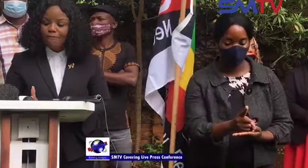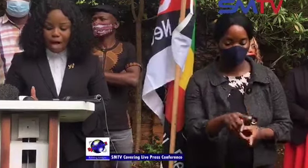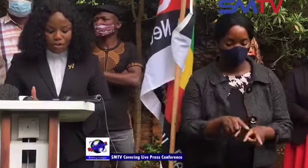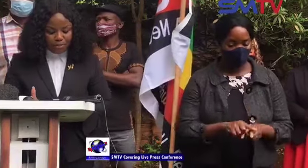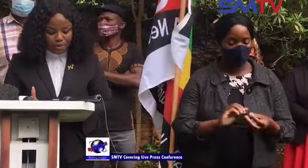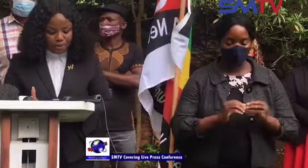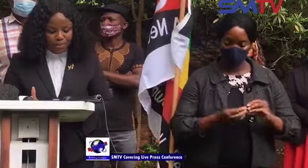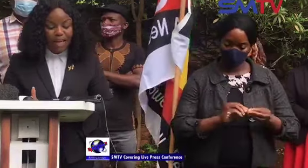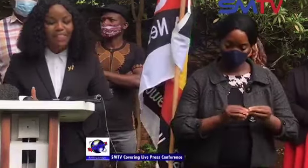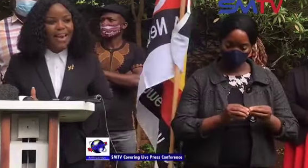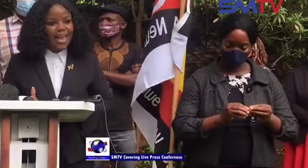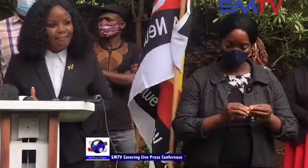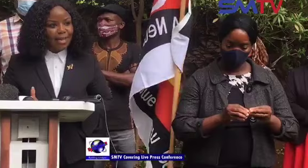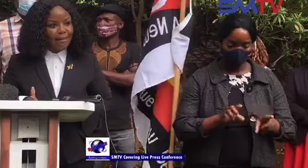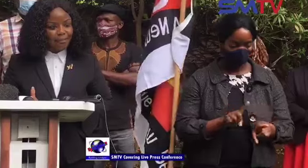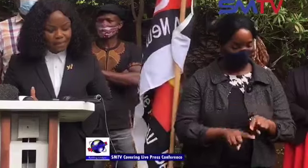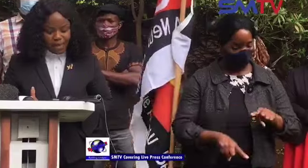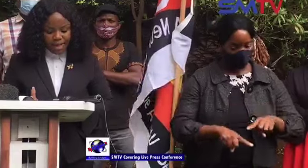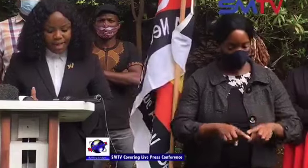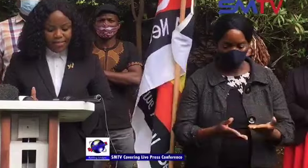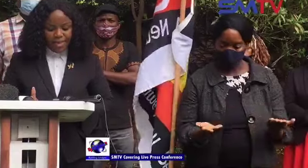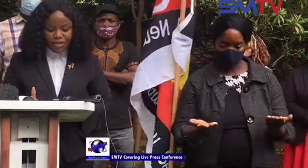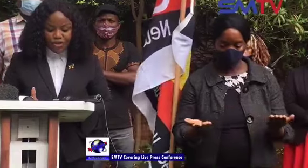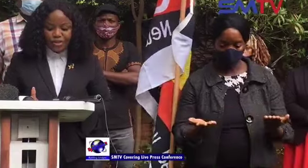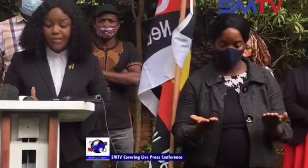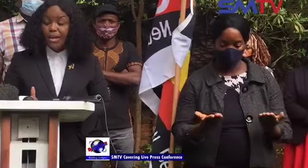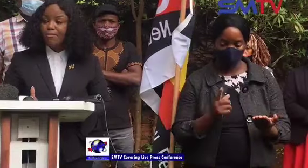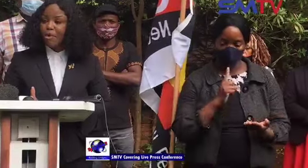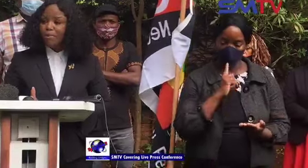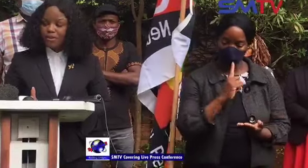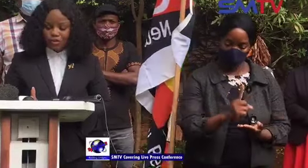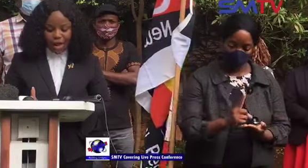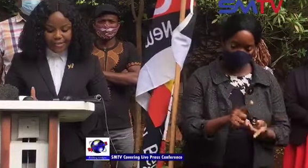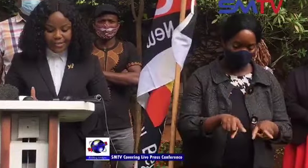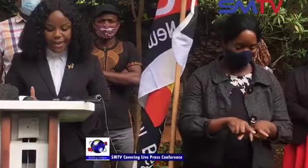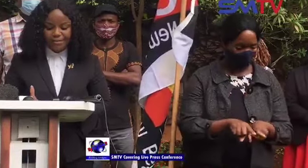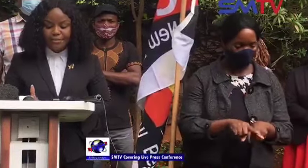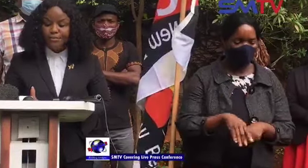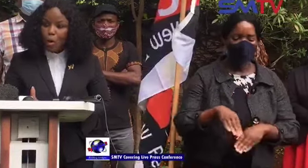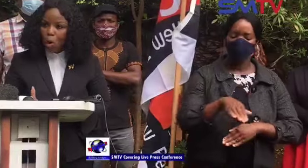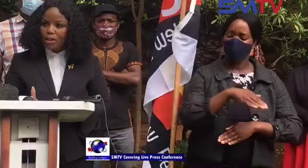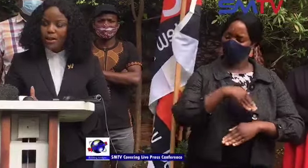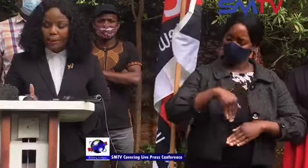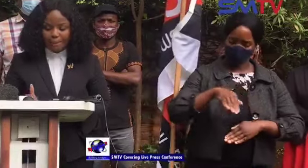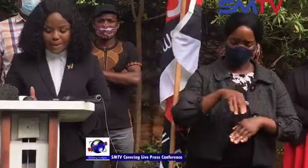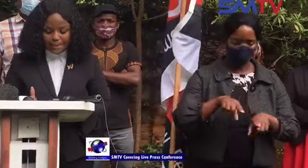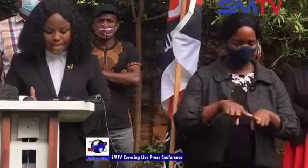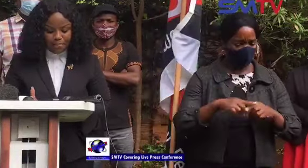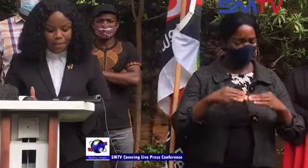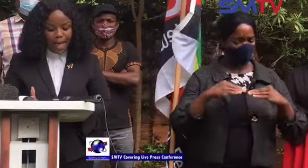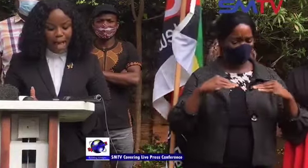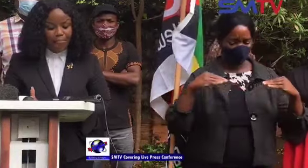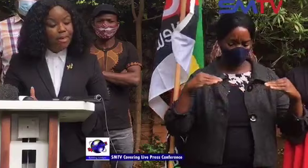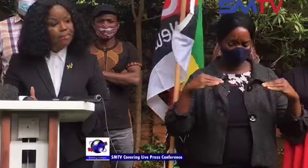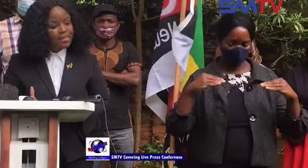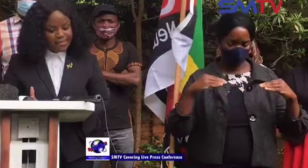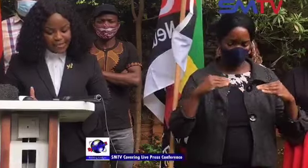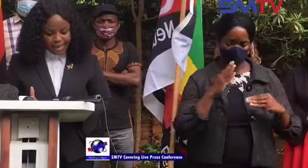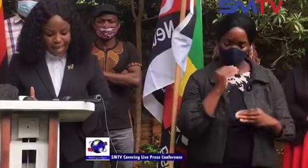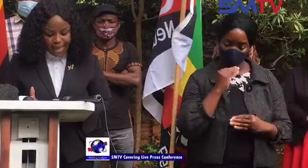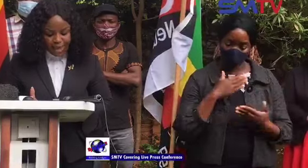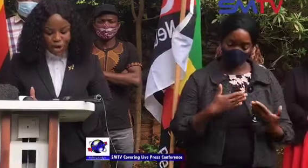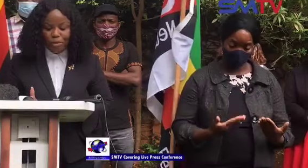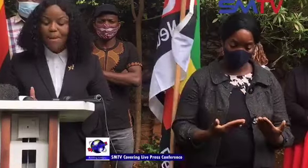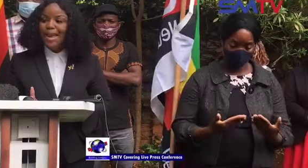remain more vulnerable than ever. The interests and property rights of small, medium, and big